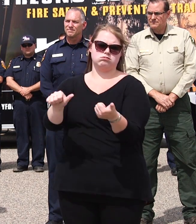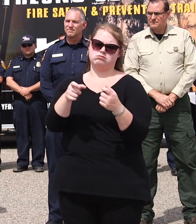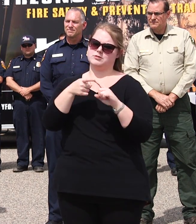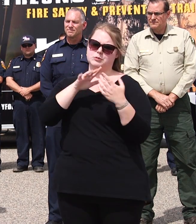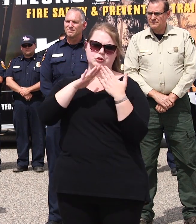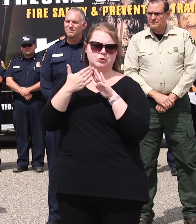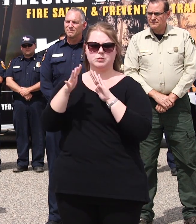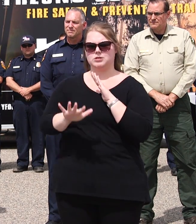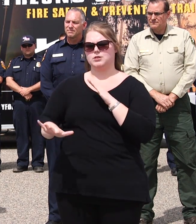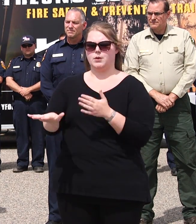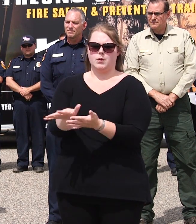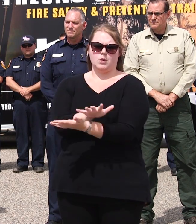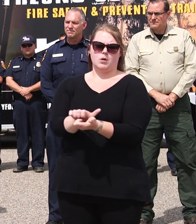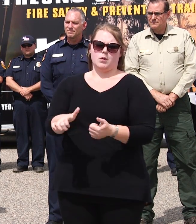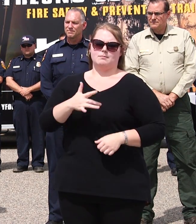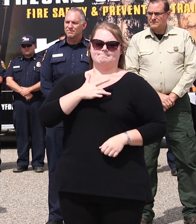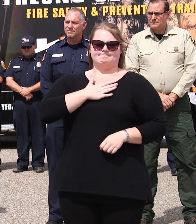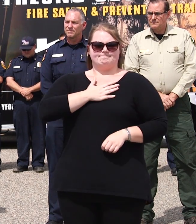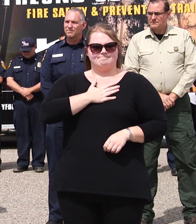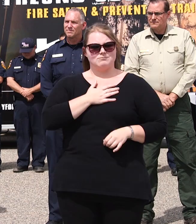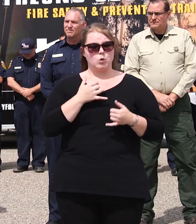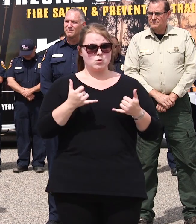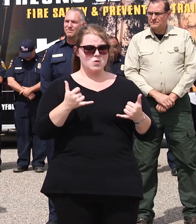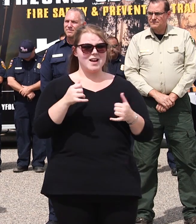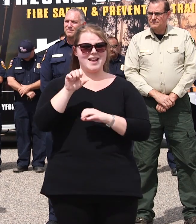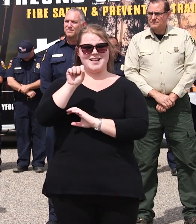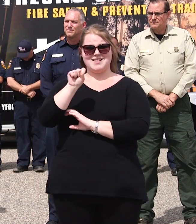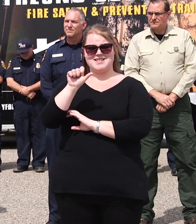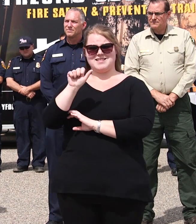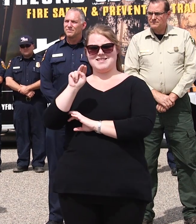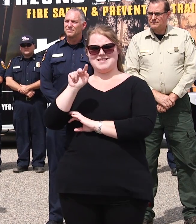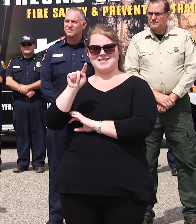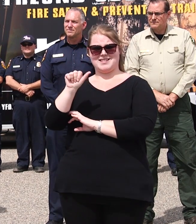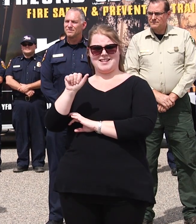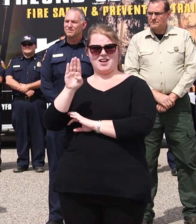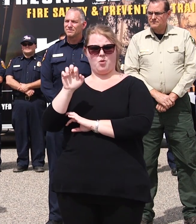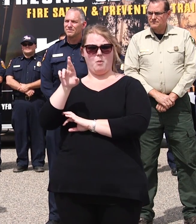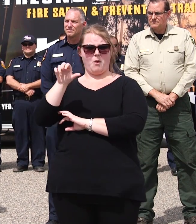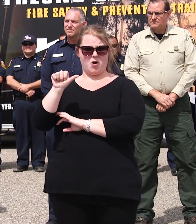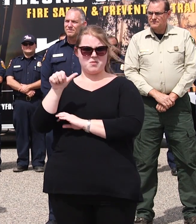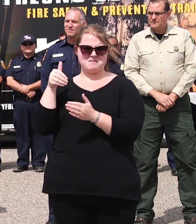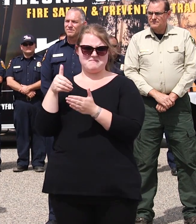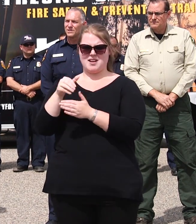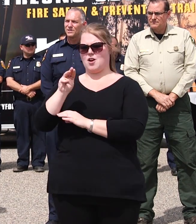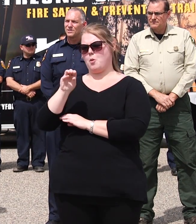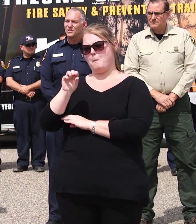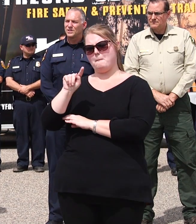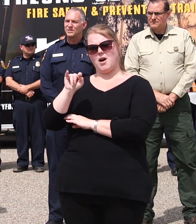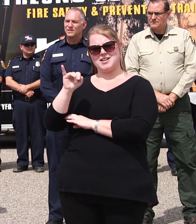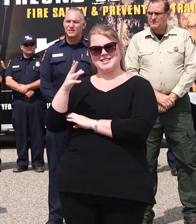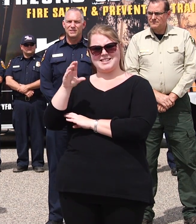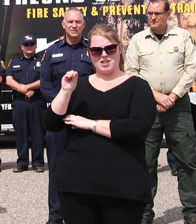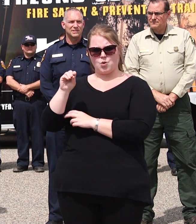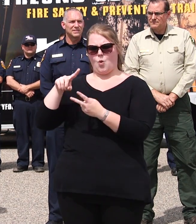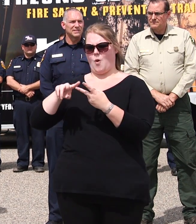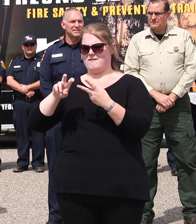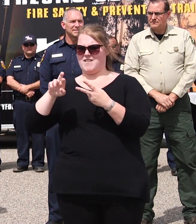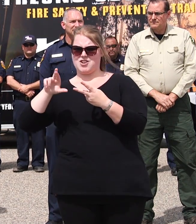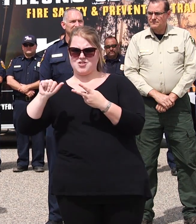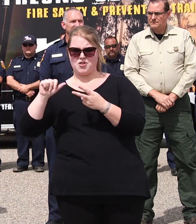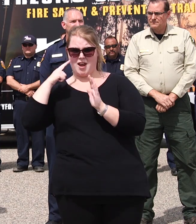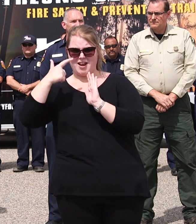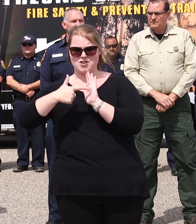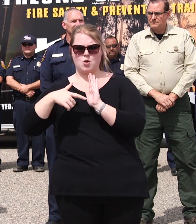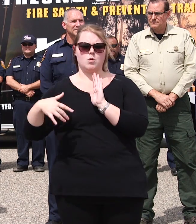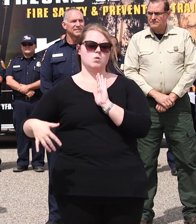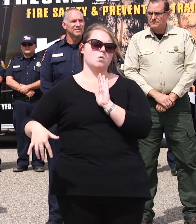communities. Today we were in Santa Barbara and near Montecito and Ventura and saw the challenges that happened through the